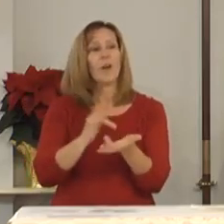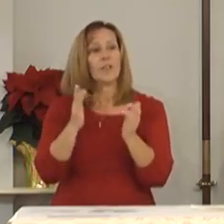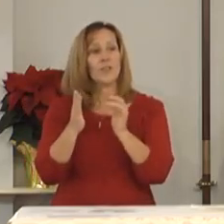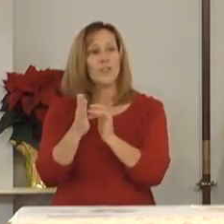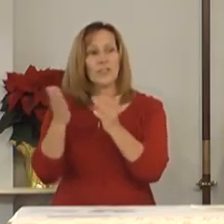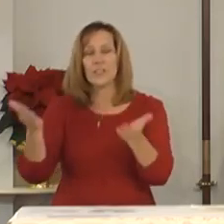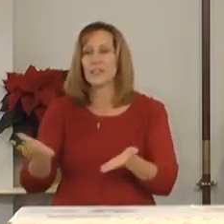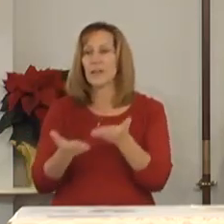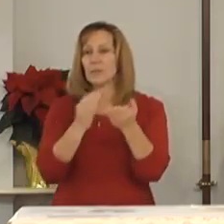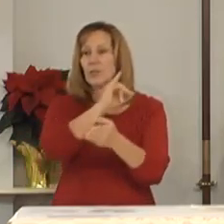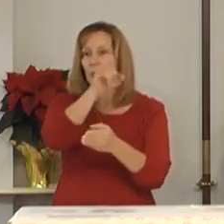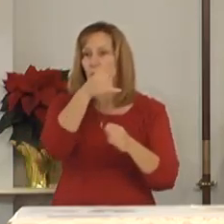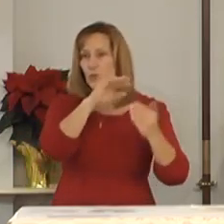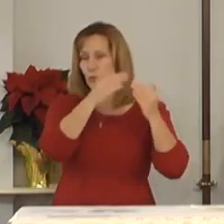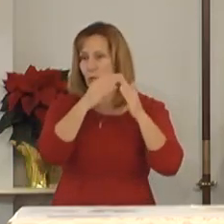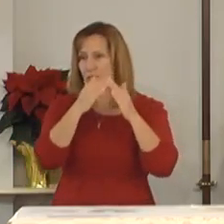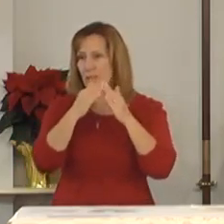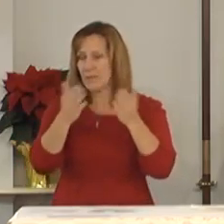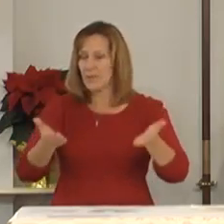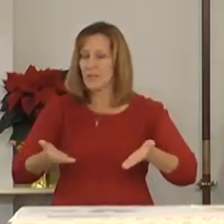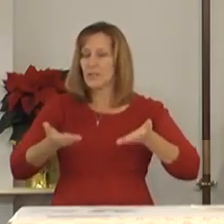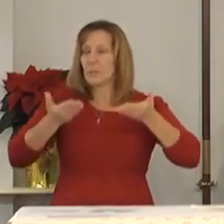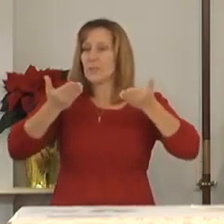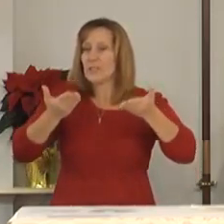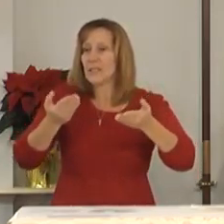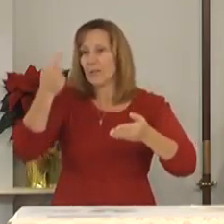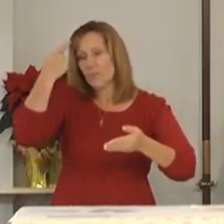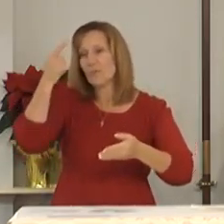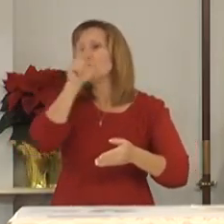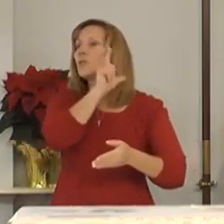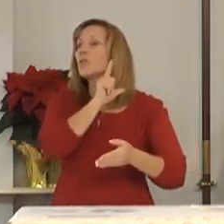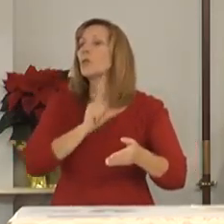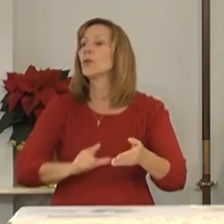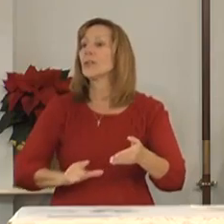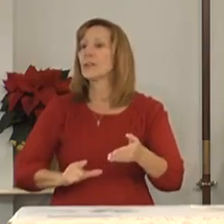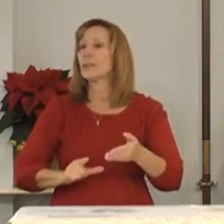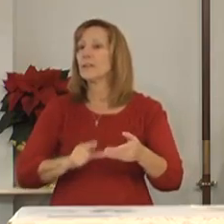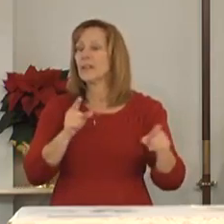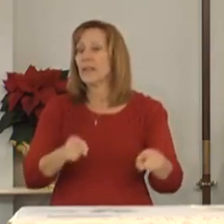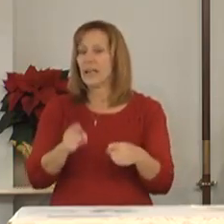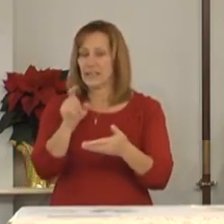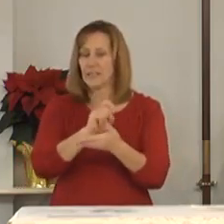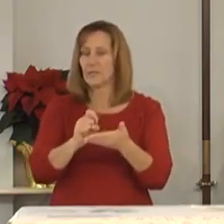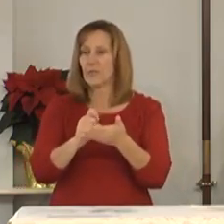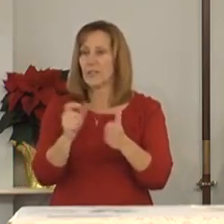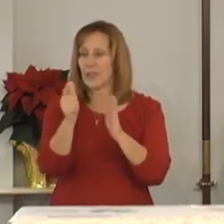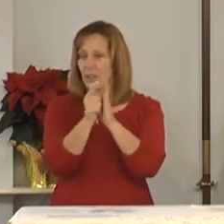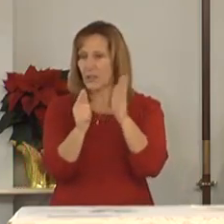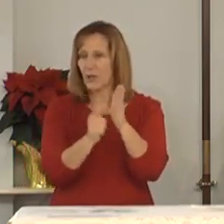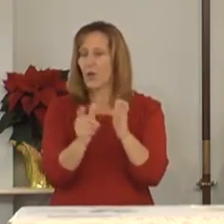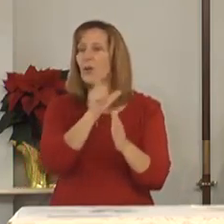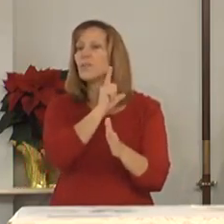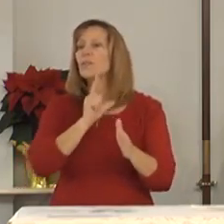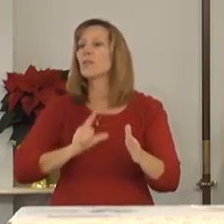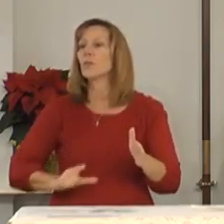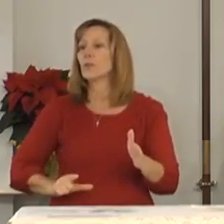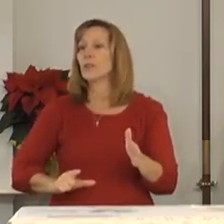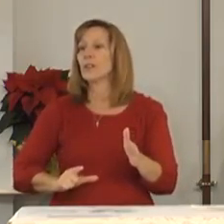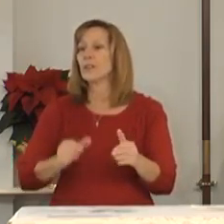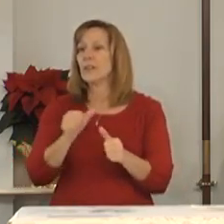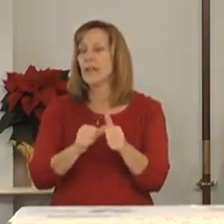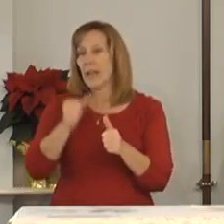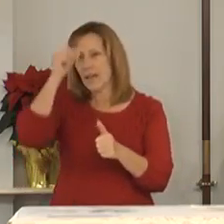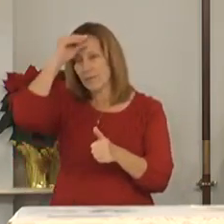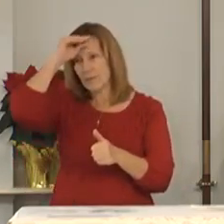up to Jerusalem to present him to the Lord. As it is written in the law of the Lord,